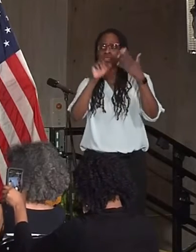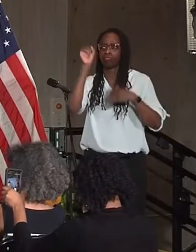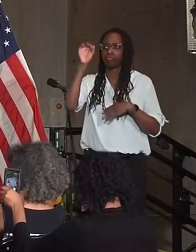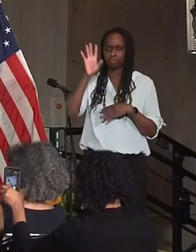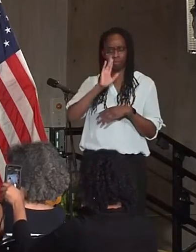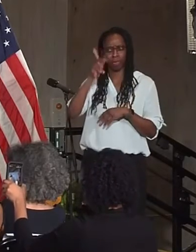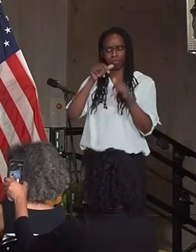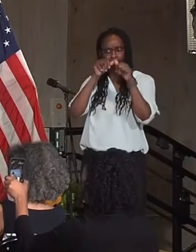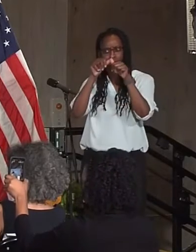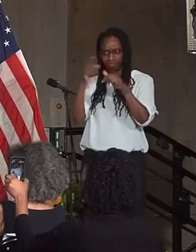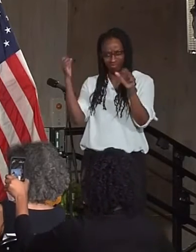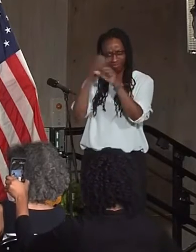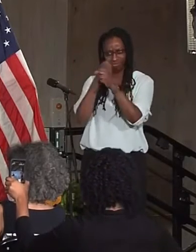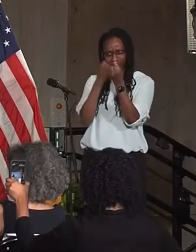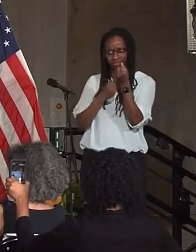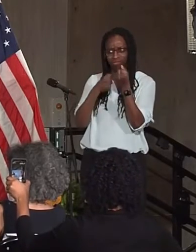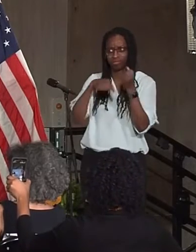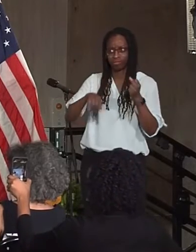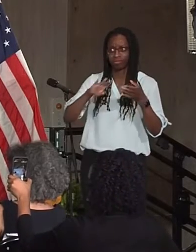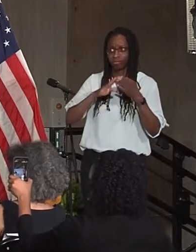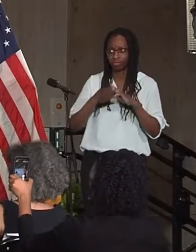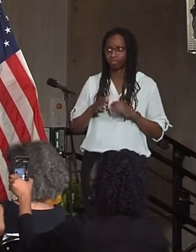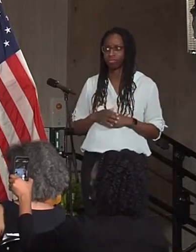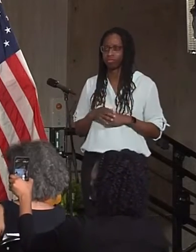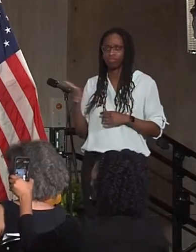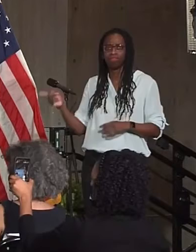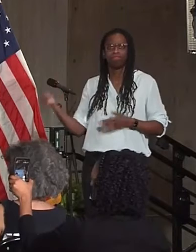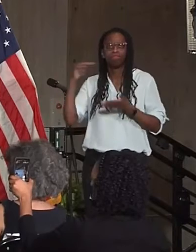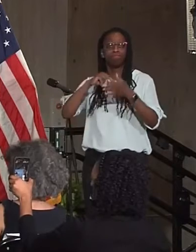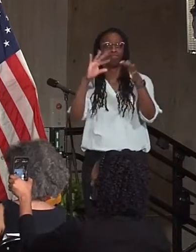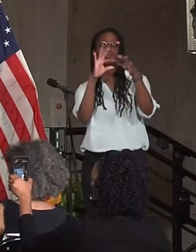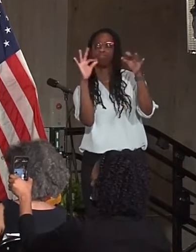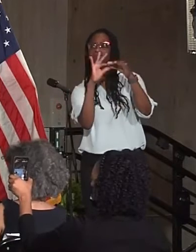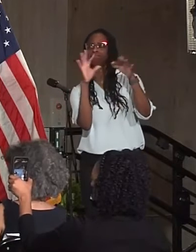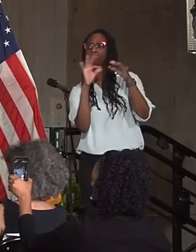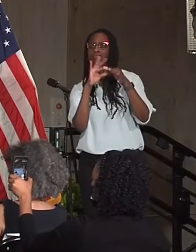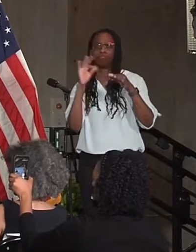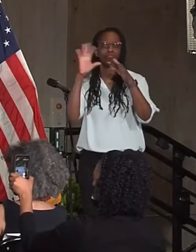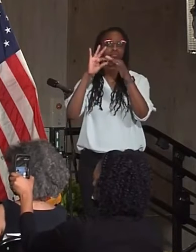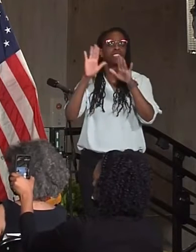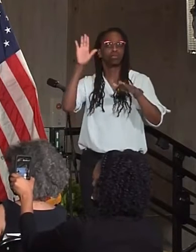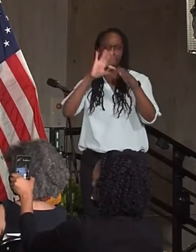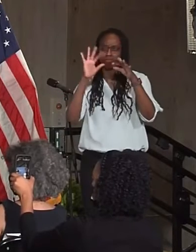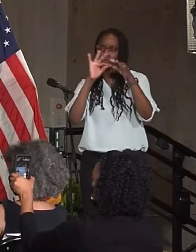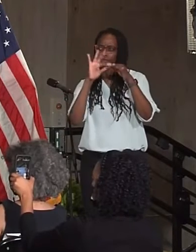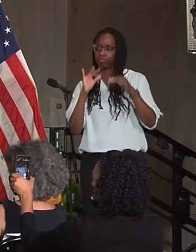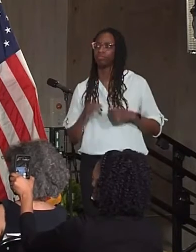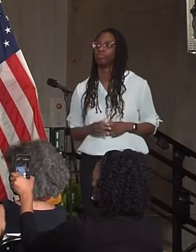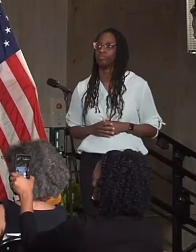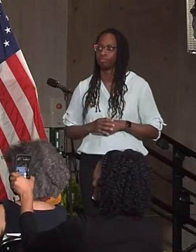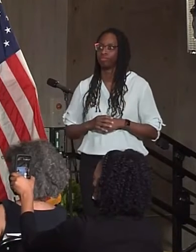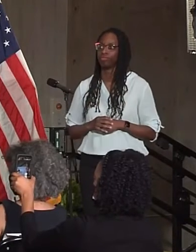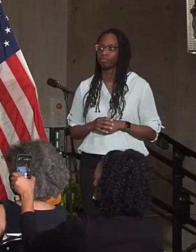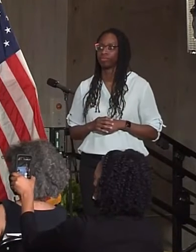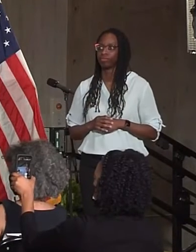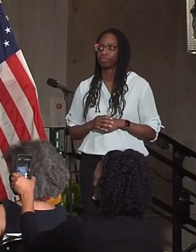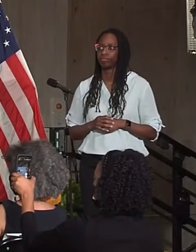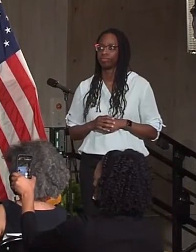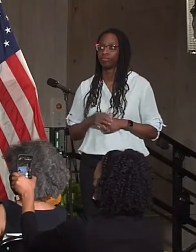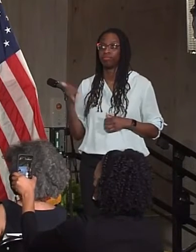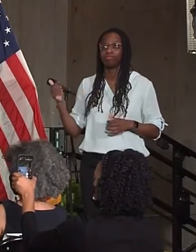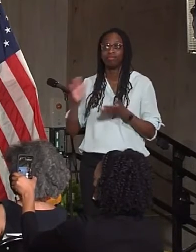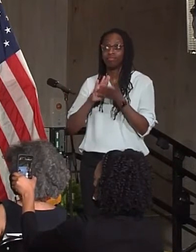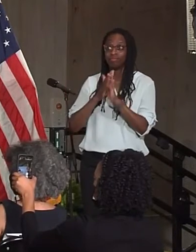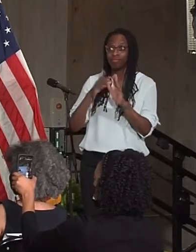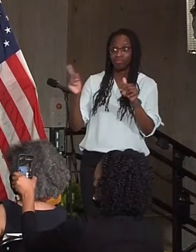to observe and to testify. Since then, she has been elected and served as the first woman and first black